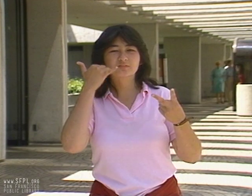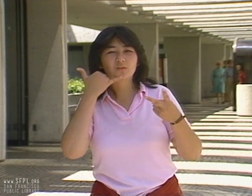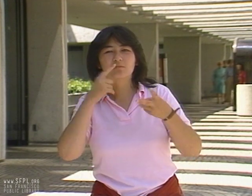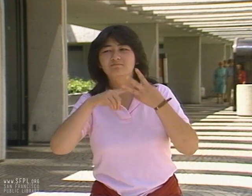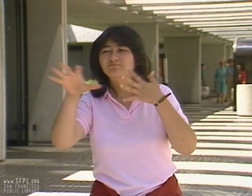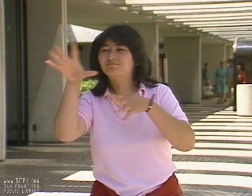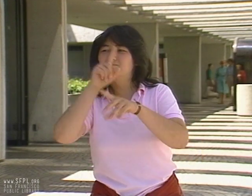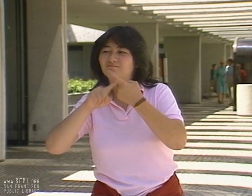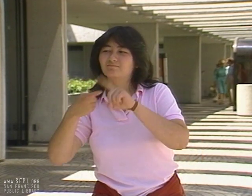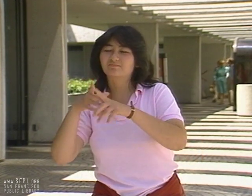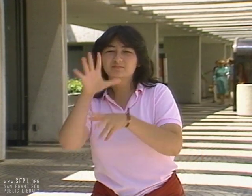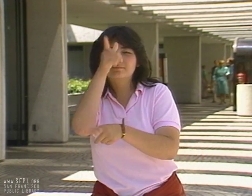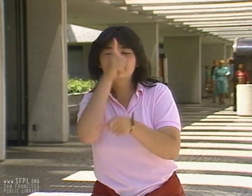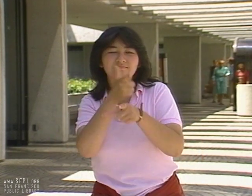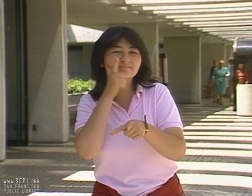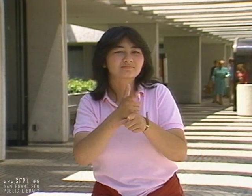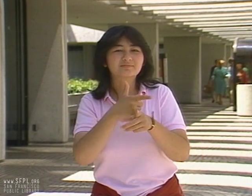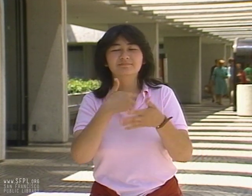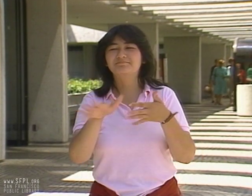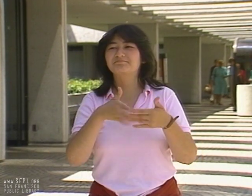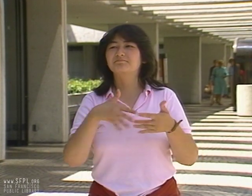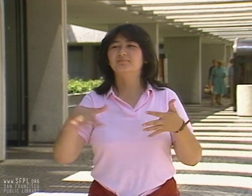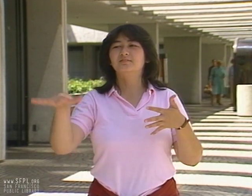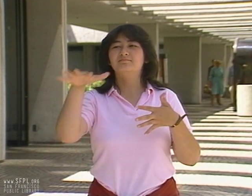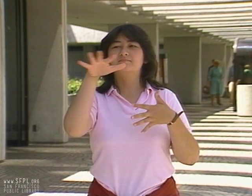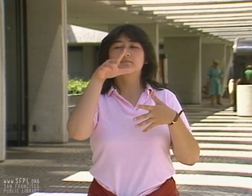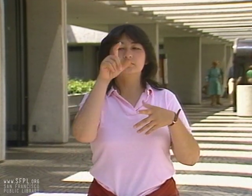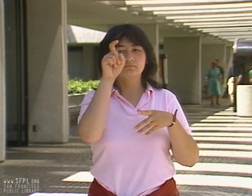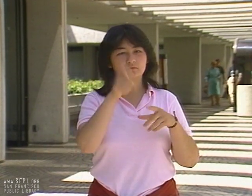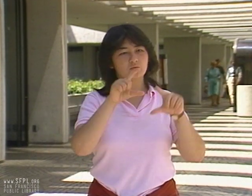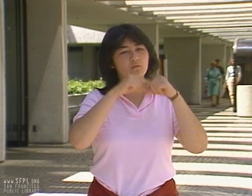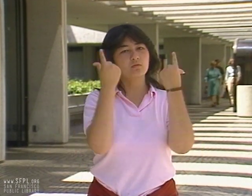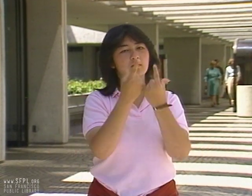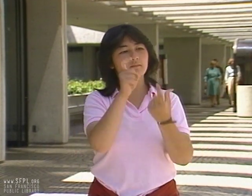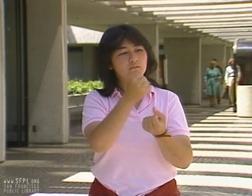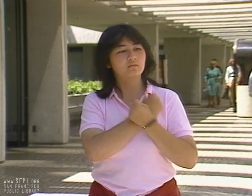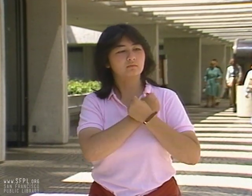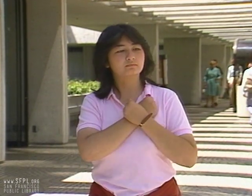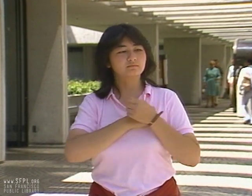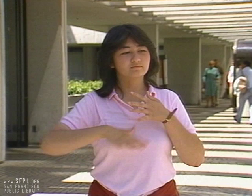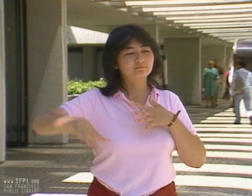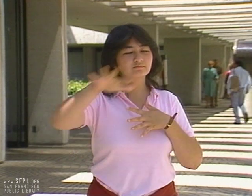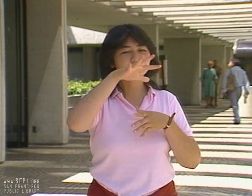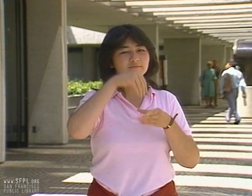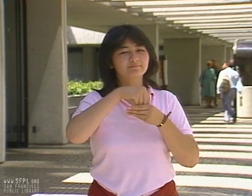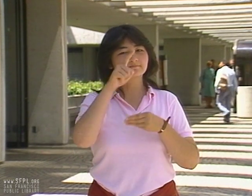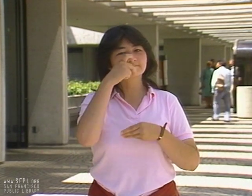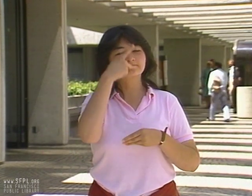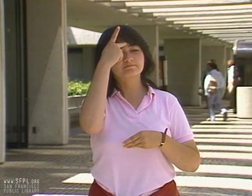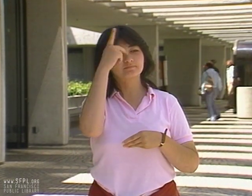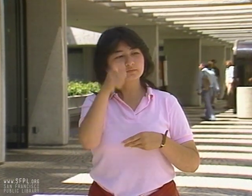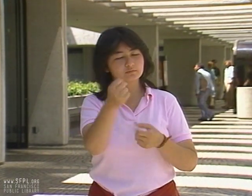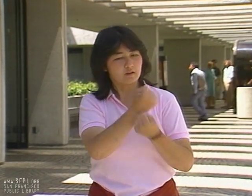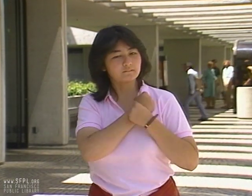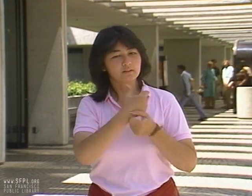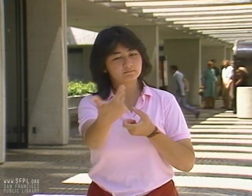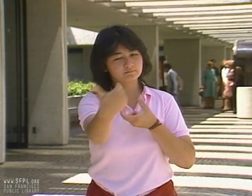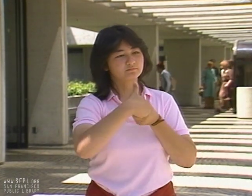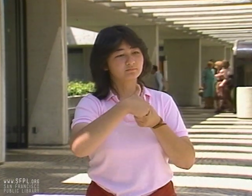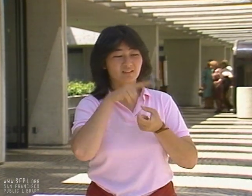can call their friends, their brothers, their sisters, whoever. But the most important thing is love. Parents have to make